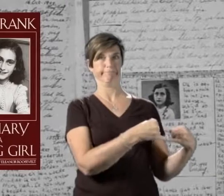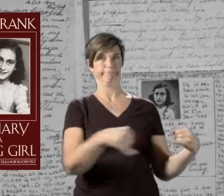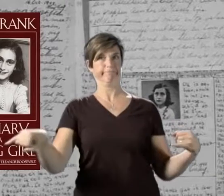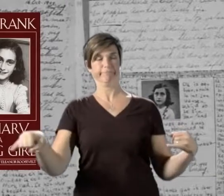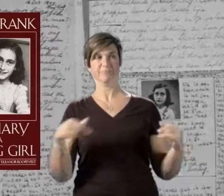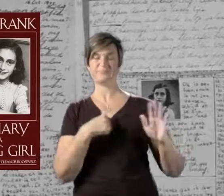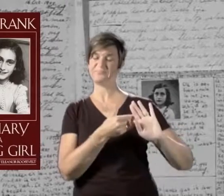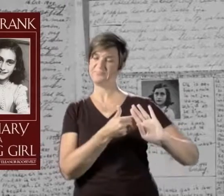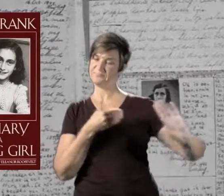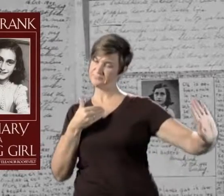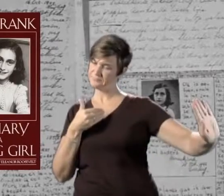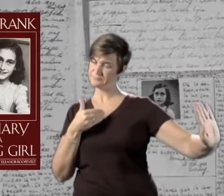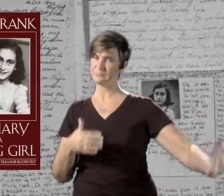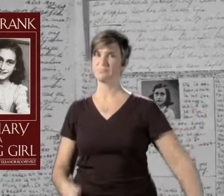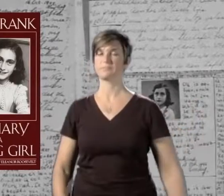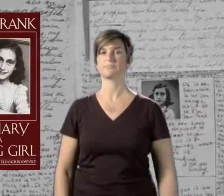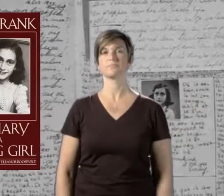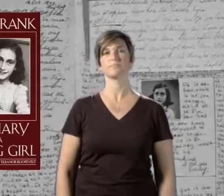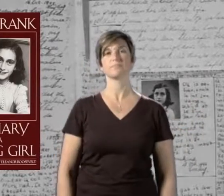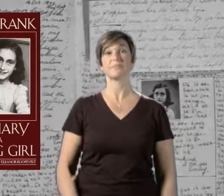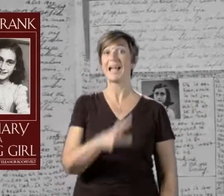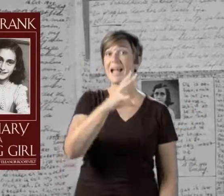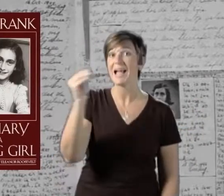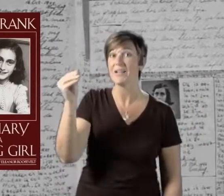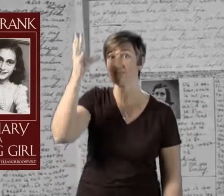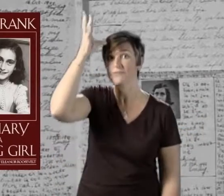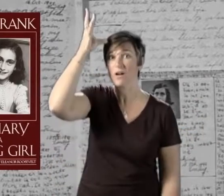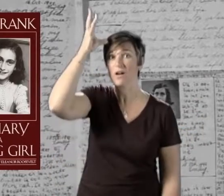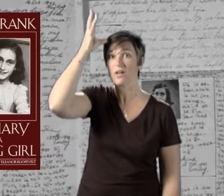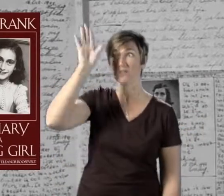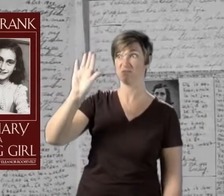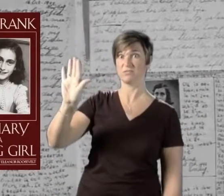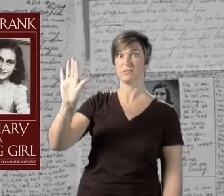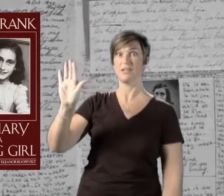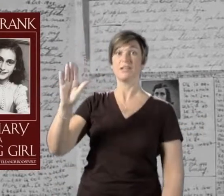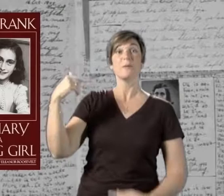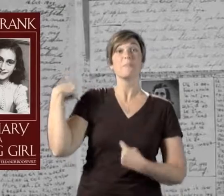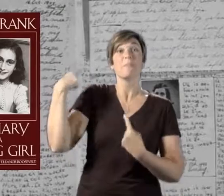I'm not so affectionate to Daddy, and don't tell Margot a single thing.